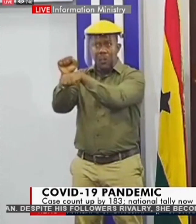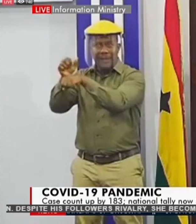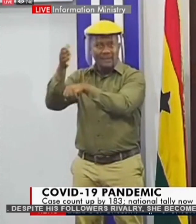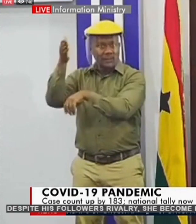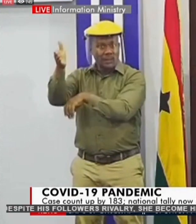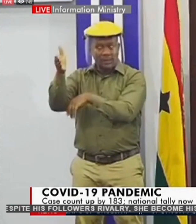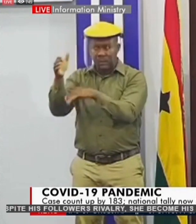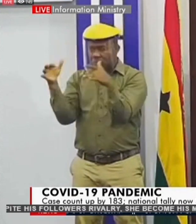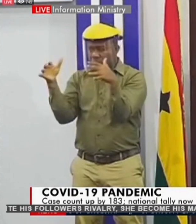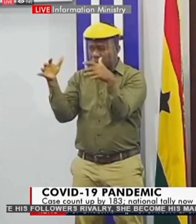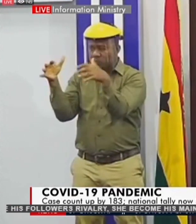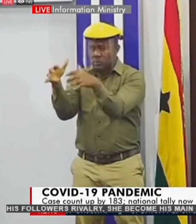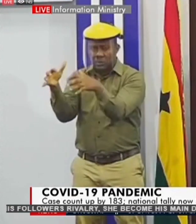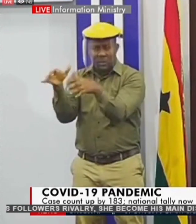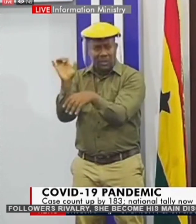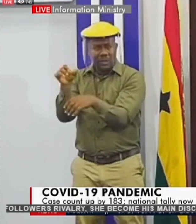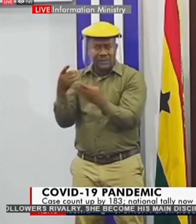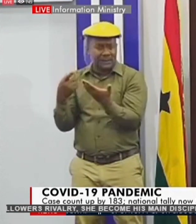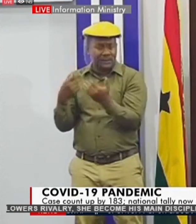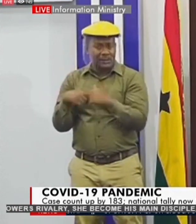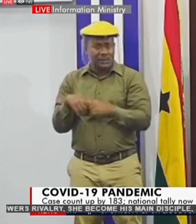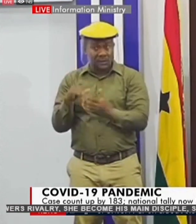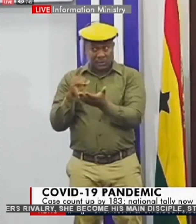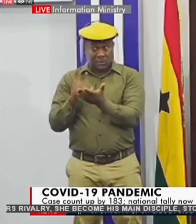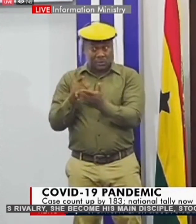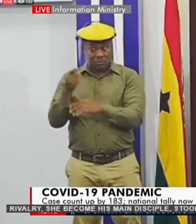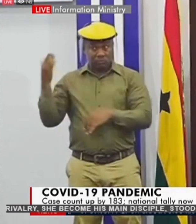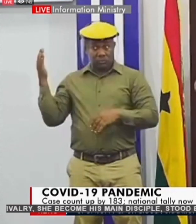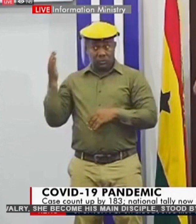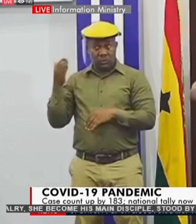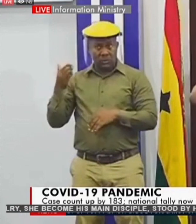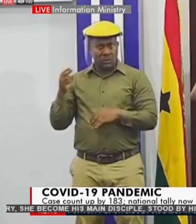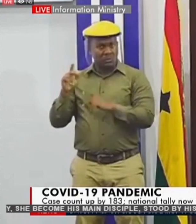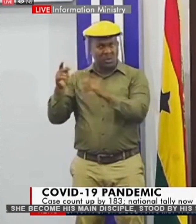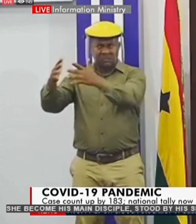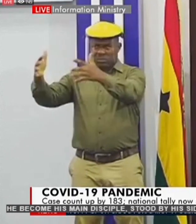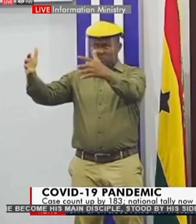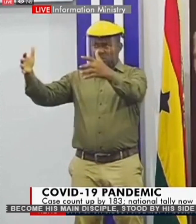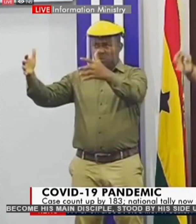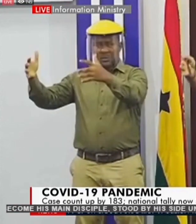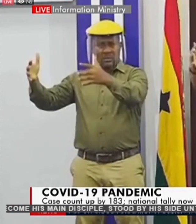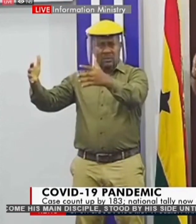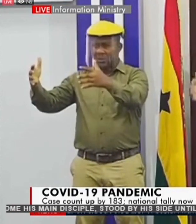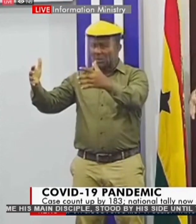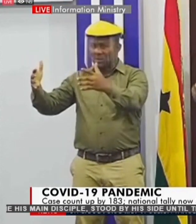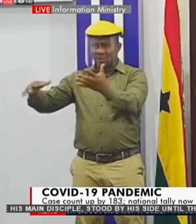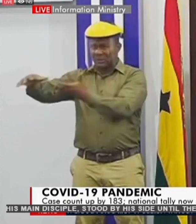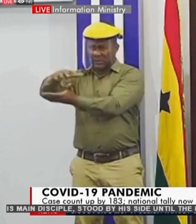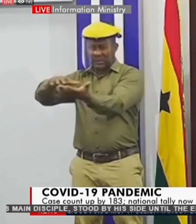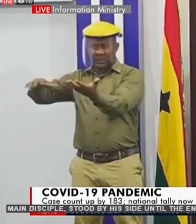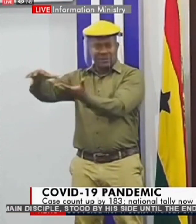floors has come up strongly in doctors' presentation. Overcrowding definitely will make social and physical